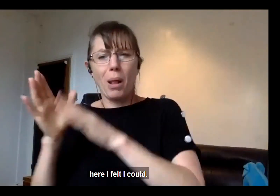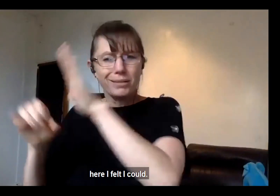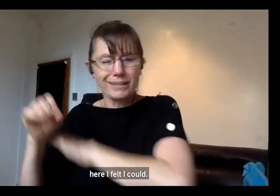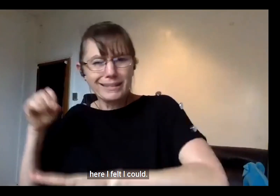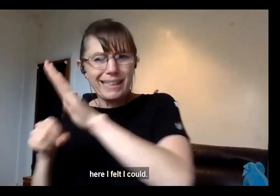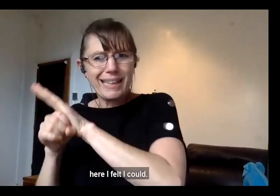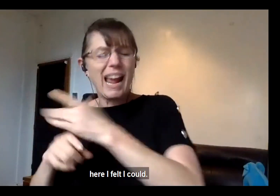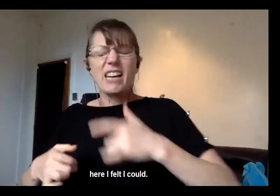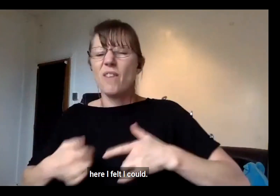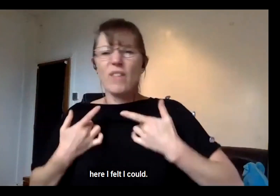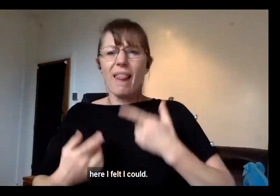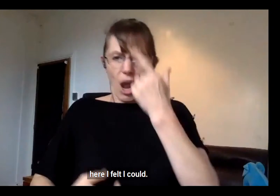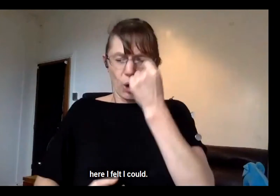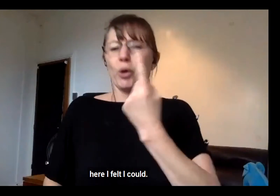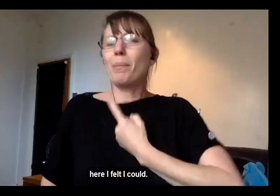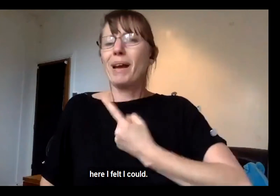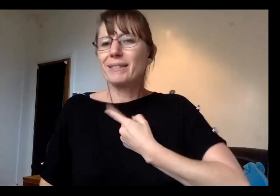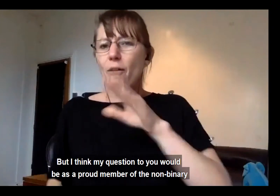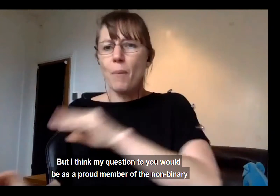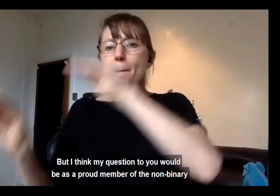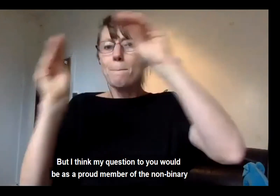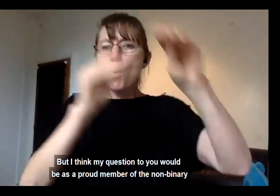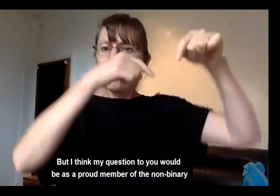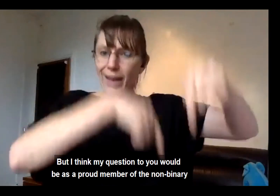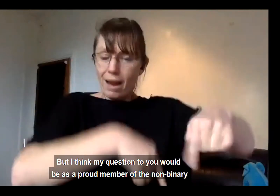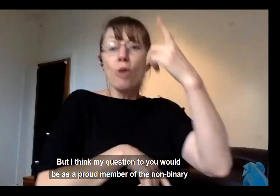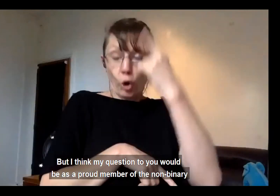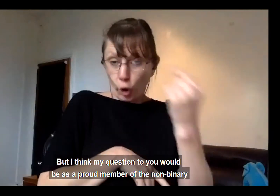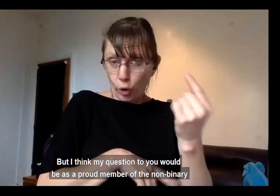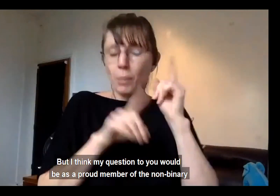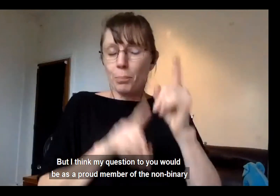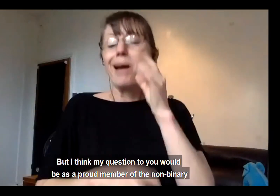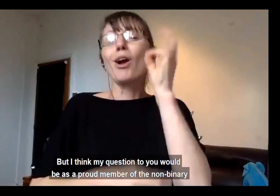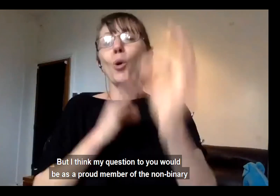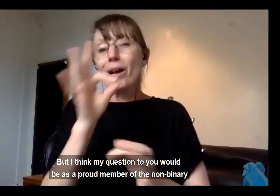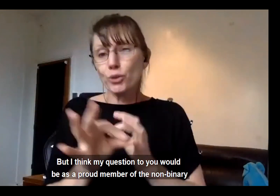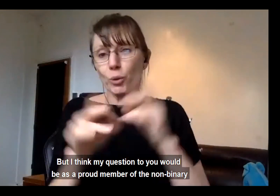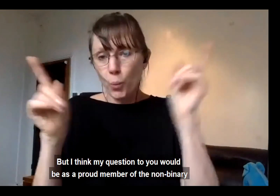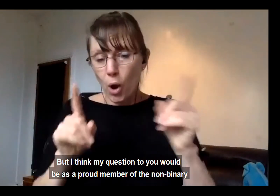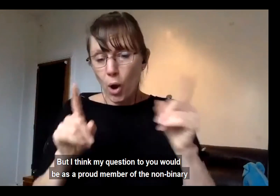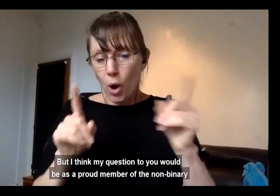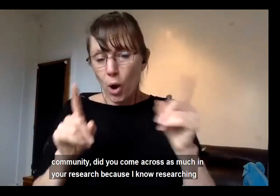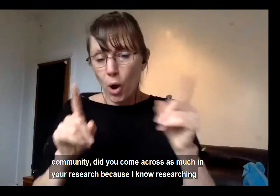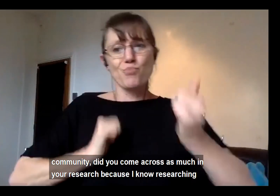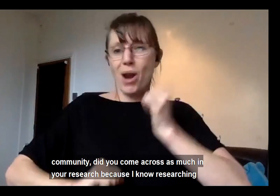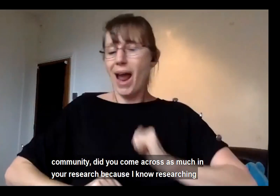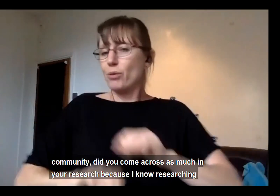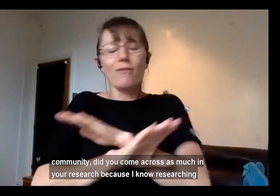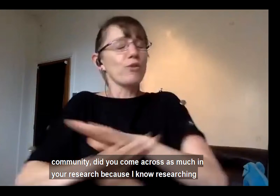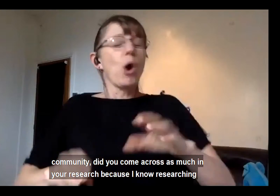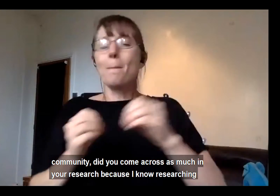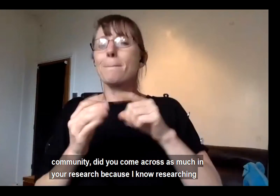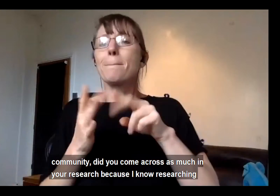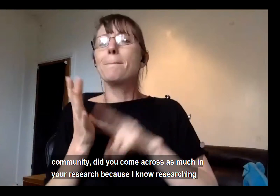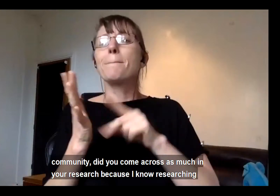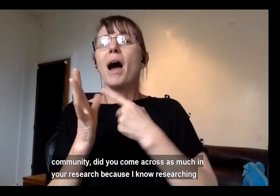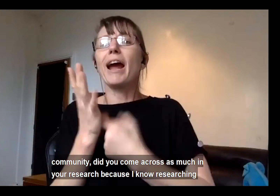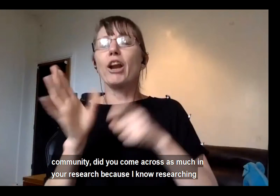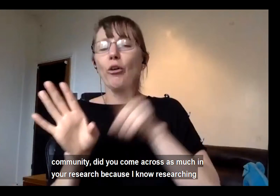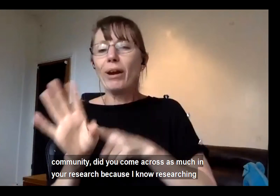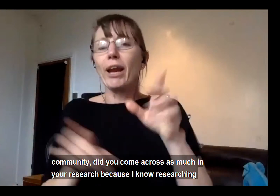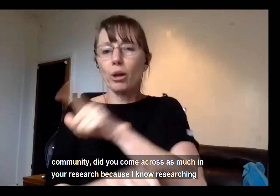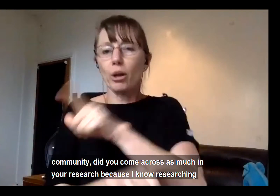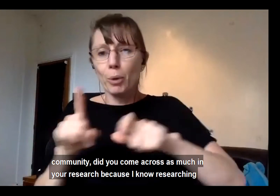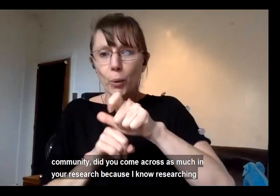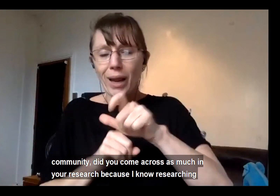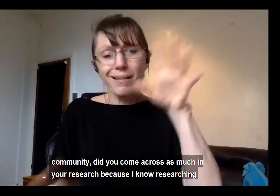could be me. Moving here, I felt I could. But I think my question to you would be, as a proud member of the non-binary community, did you come across us